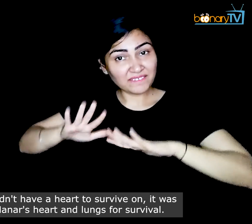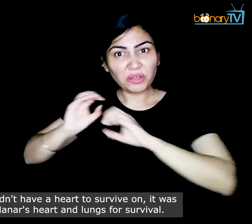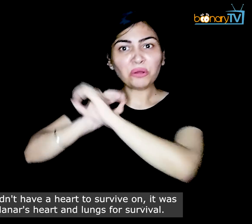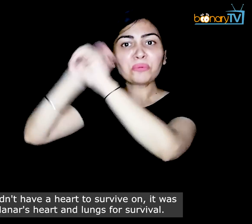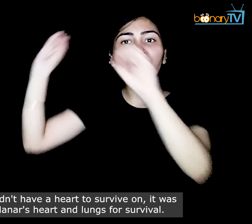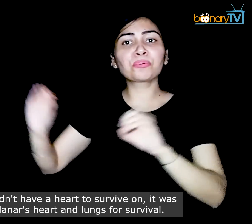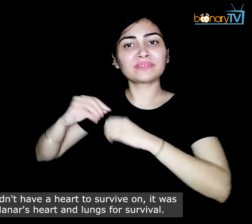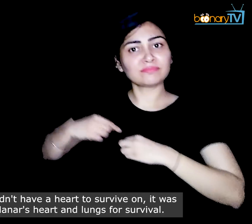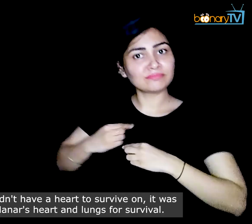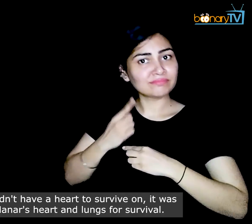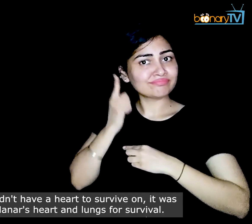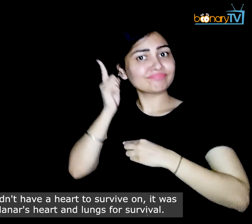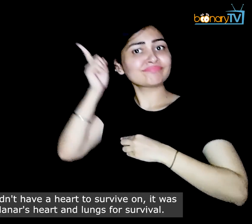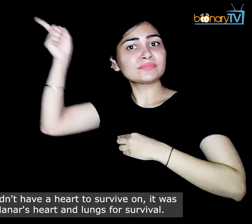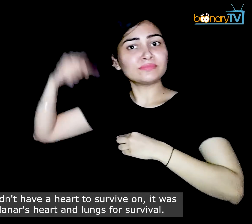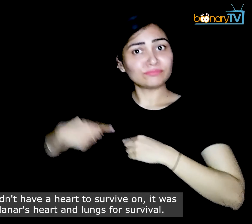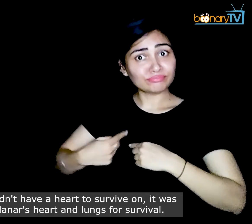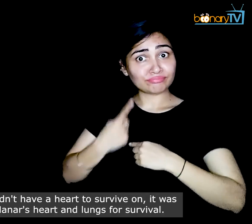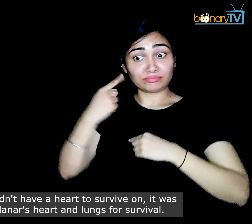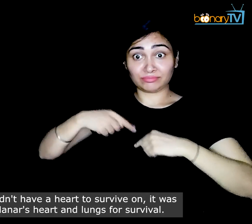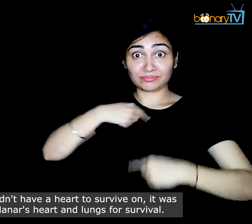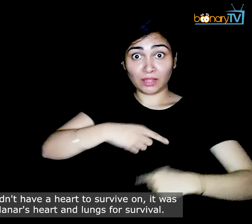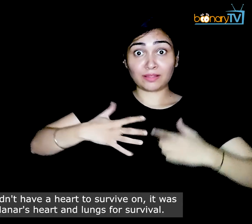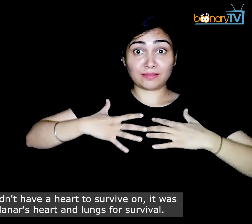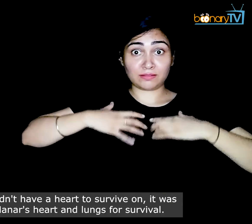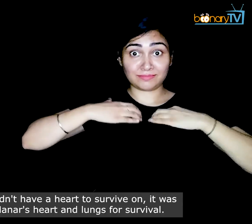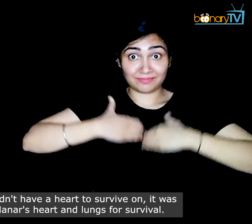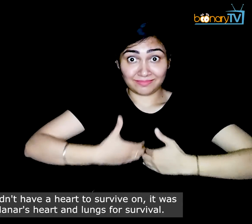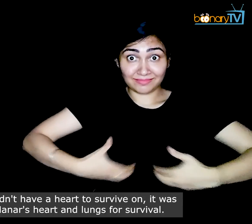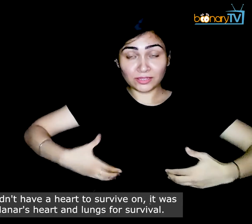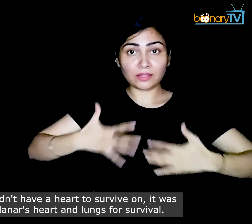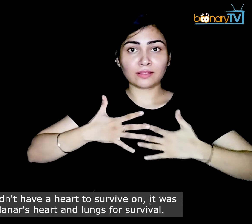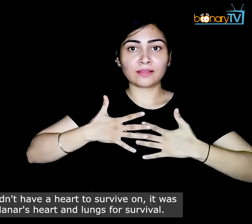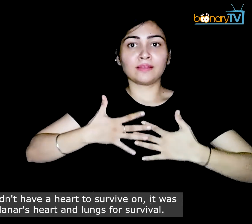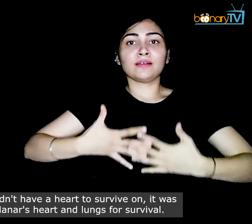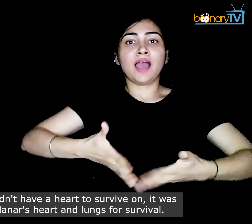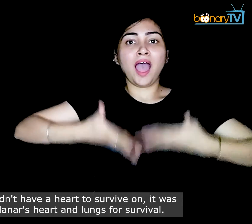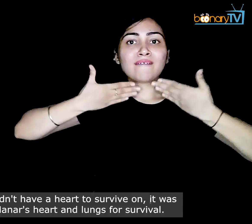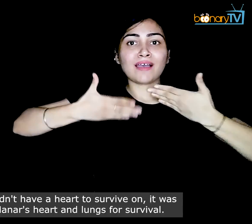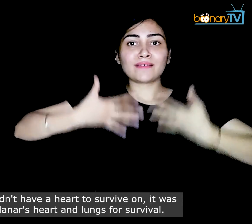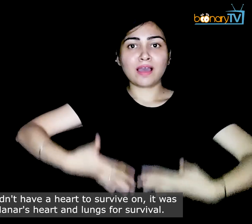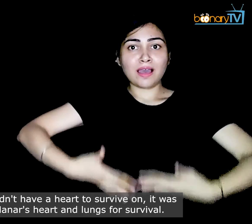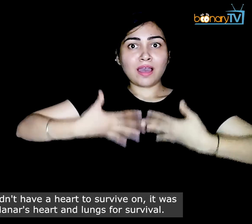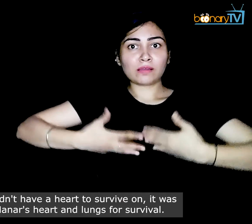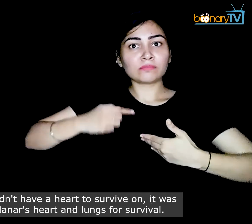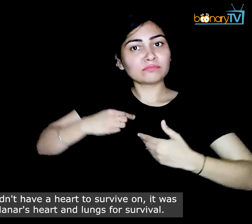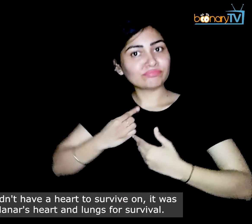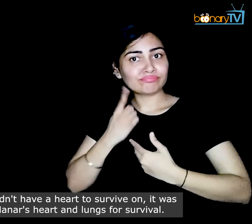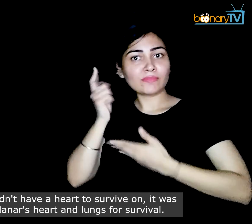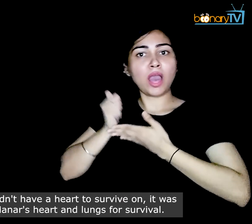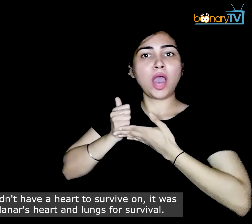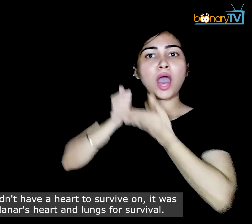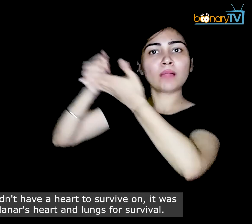on, it was dependent on Manar's heart and lungs for survival.